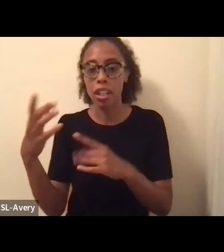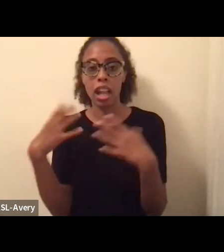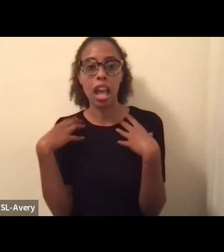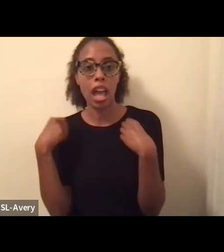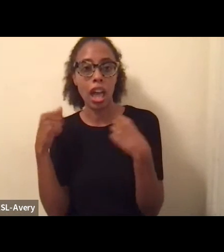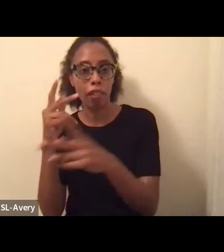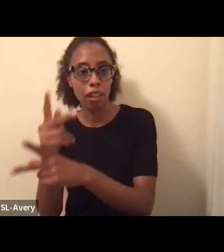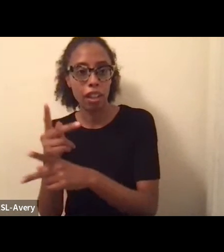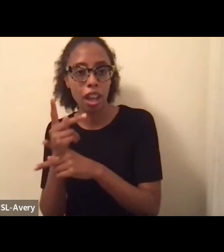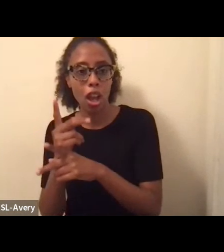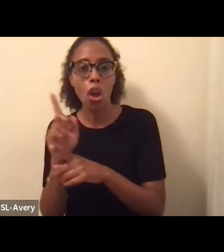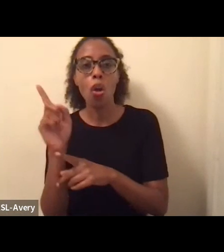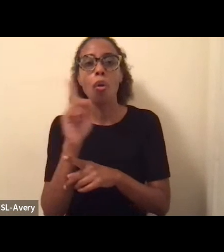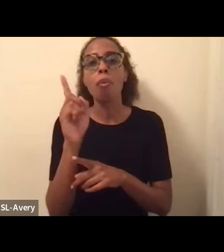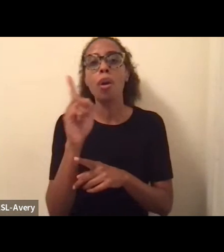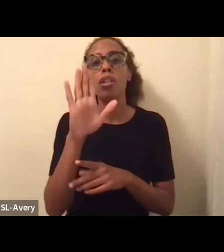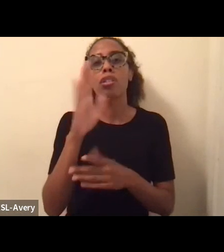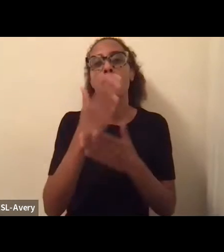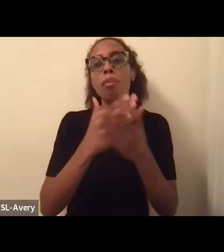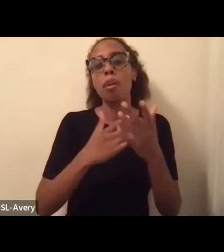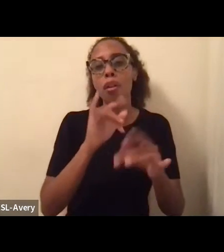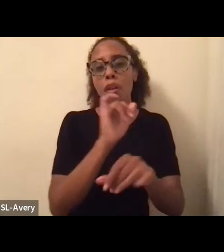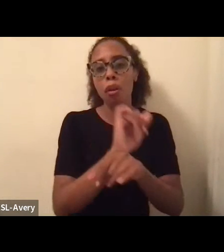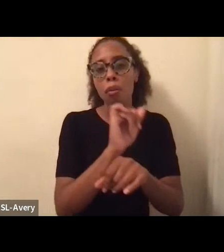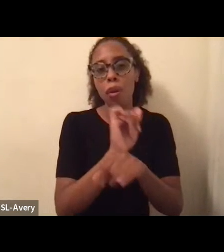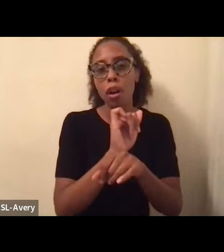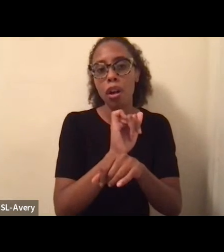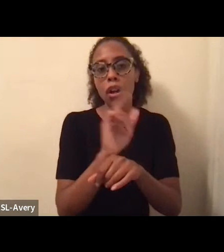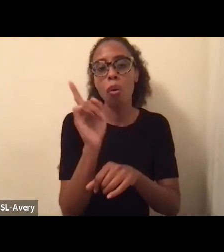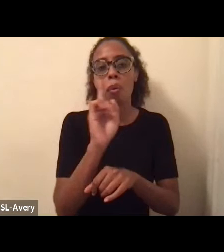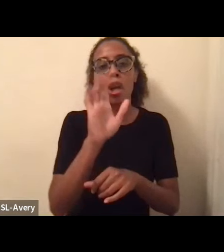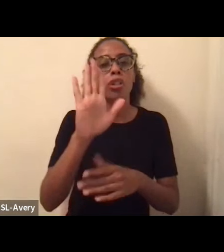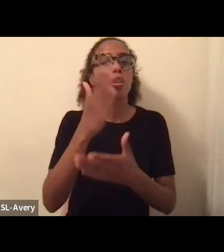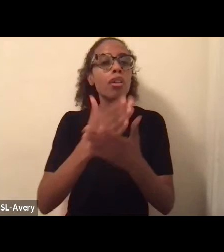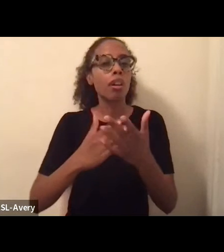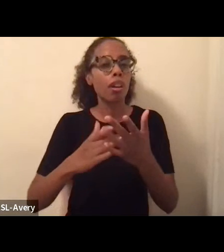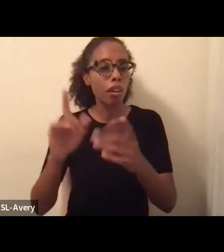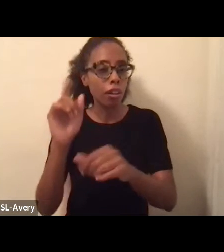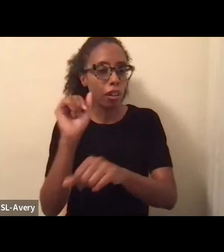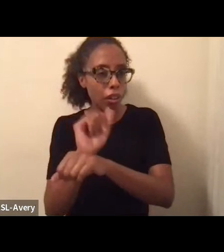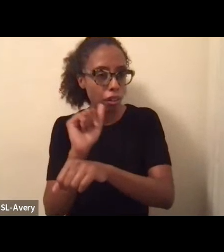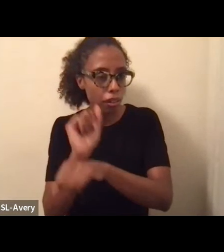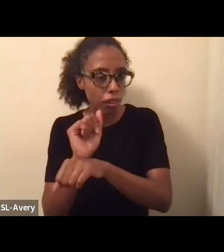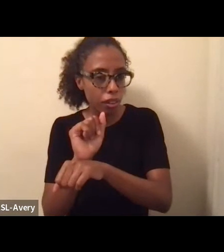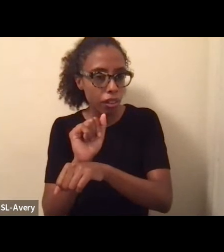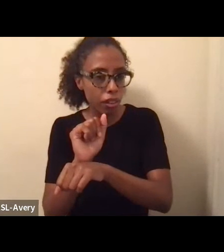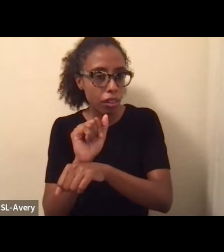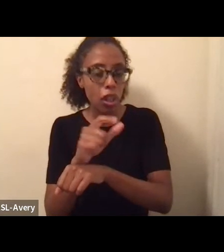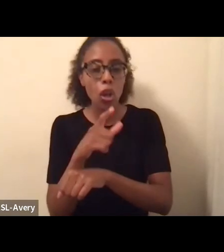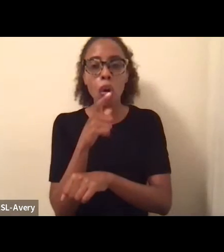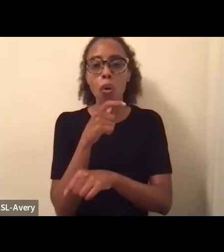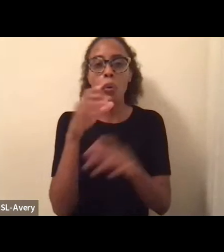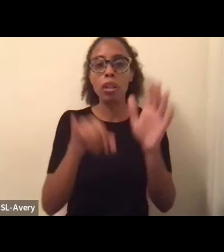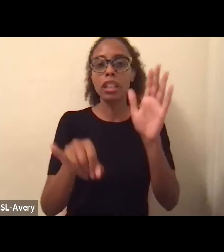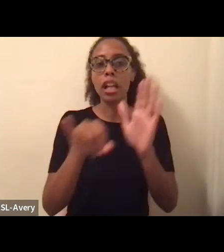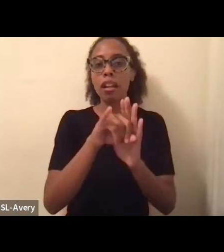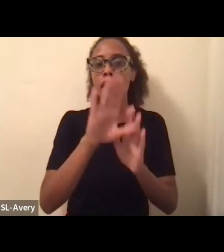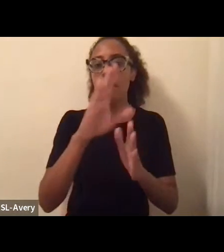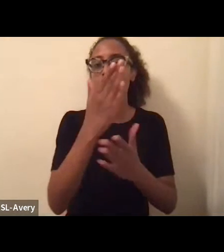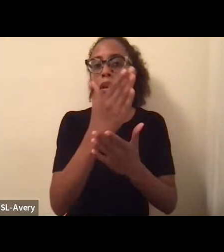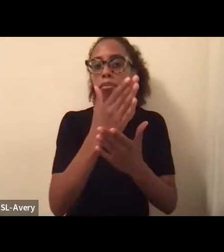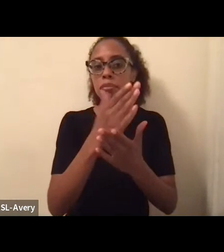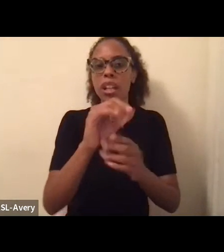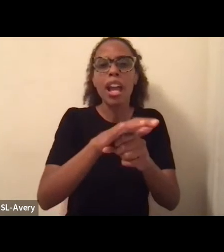Where is your piece of the work? Where is your piece of the work? Who has identified their piece of the